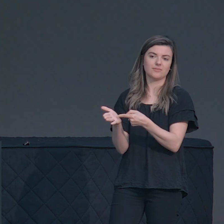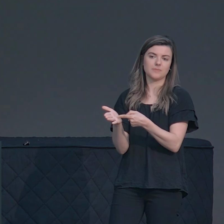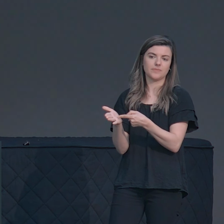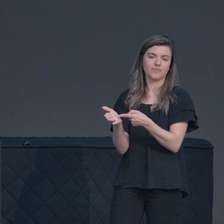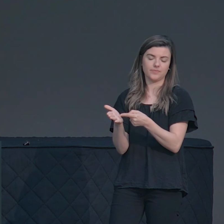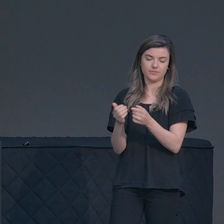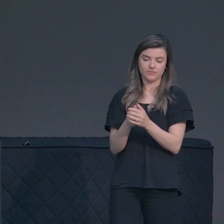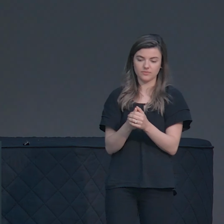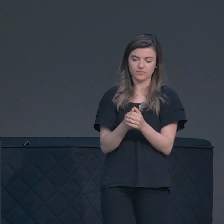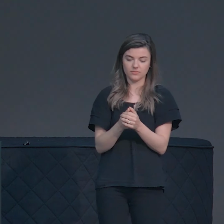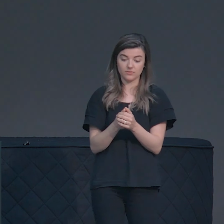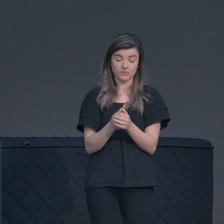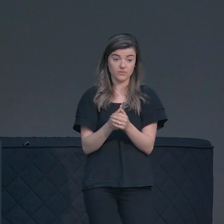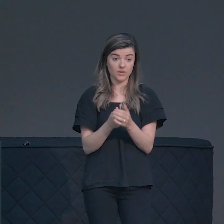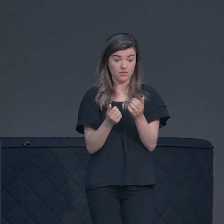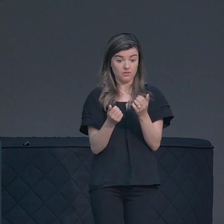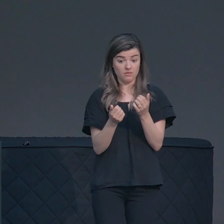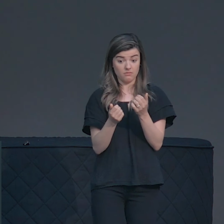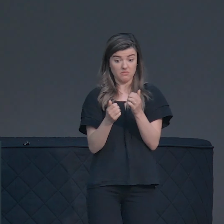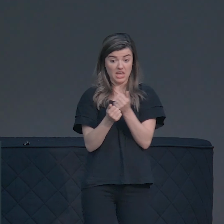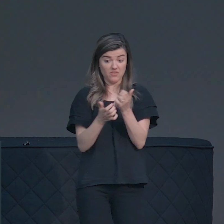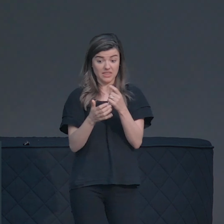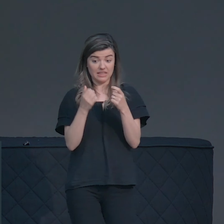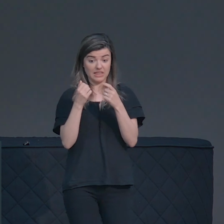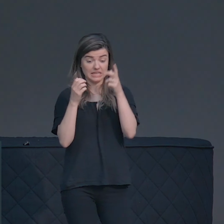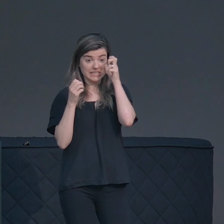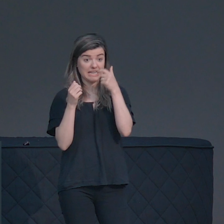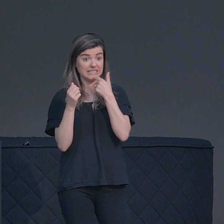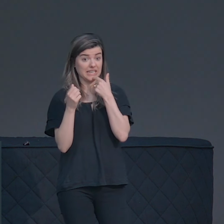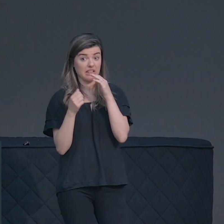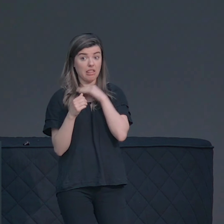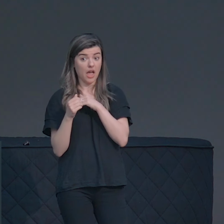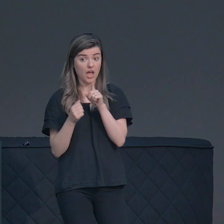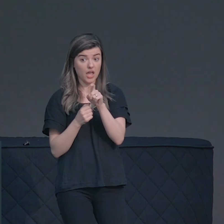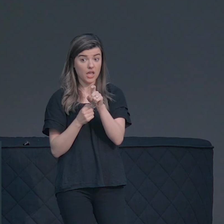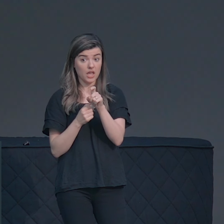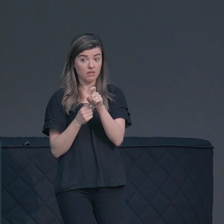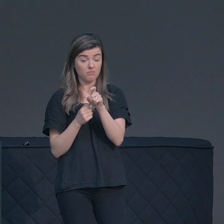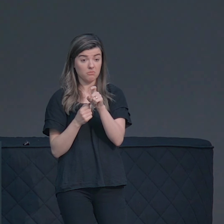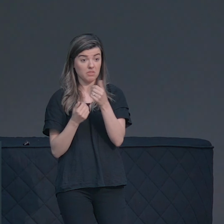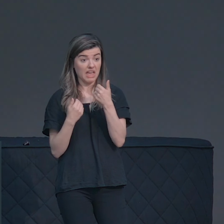Was everything that Satan said all lies? Was he telling any truth?